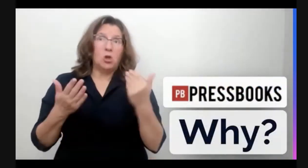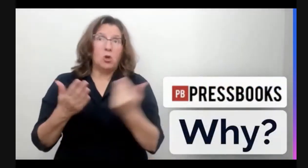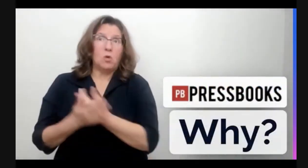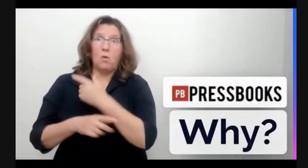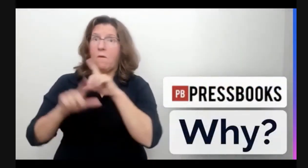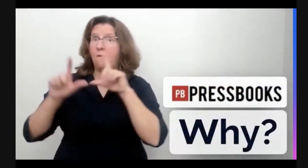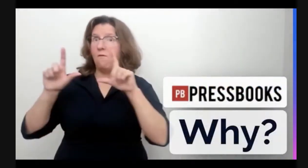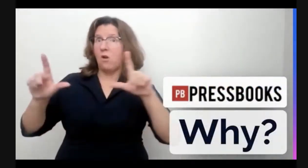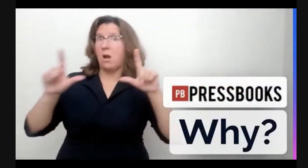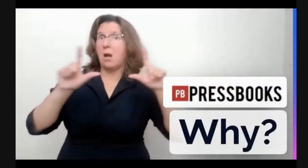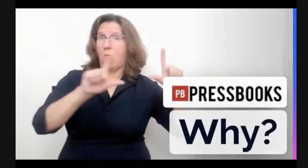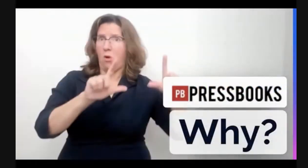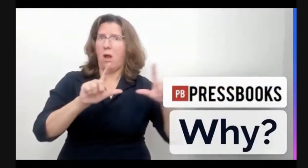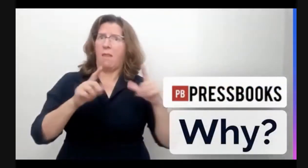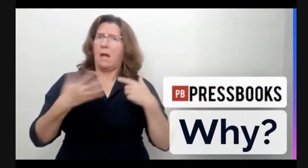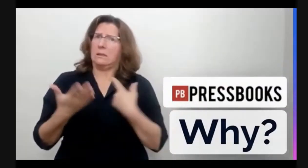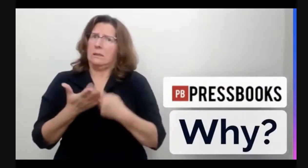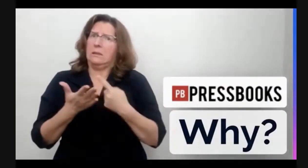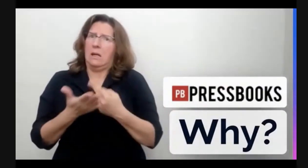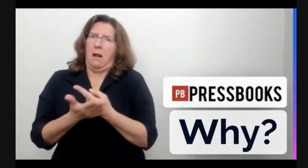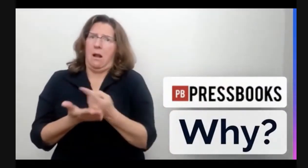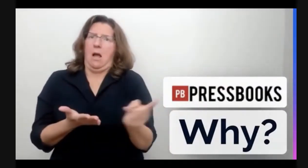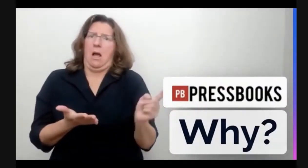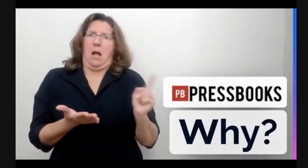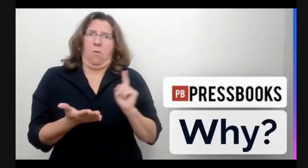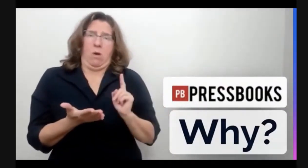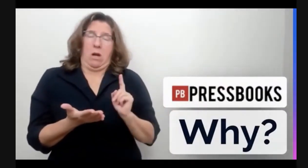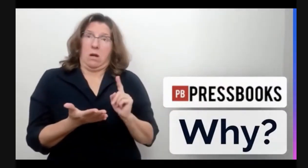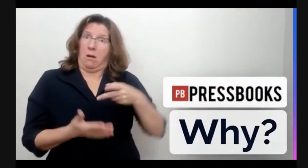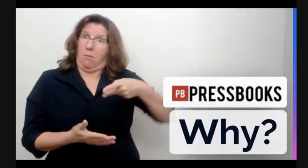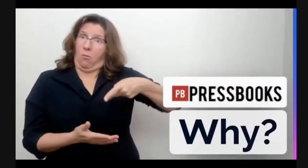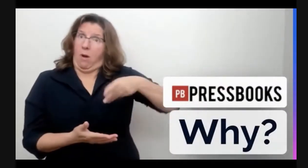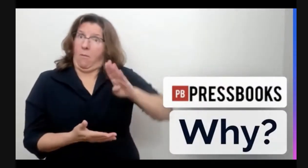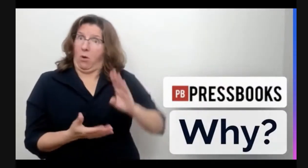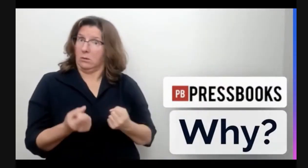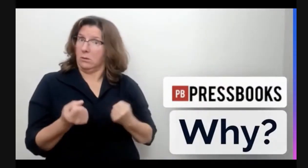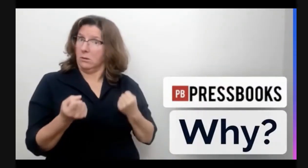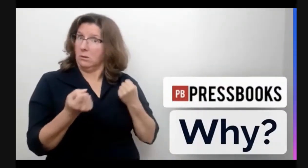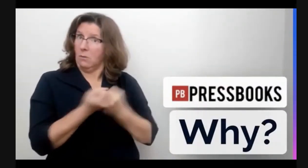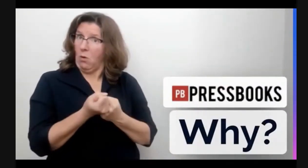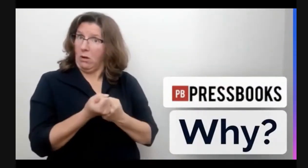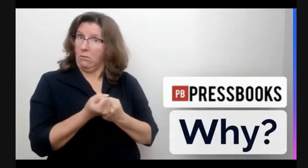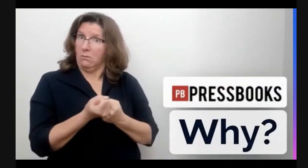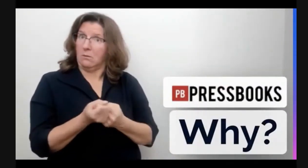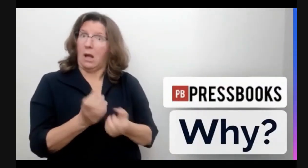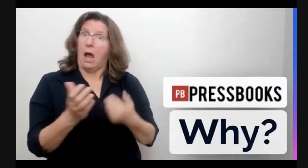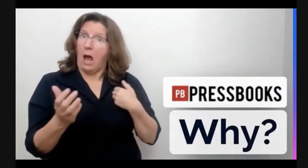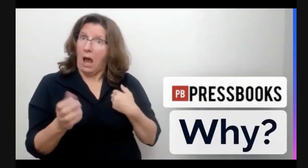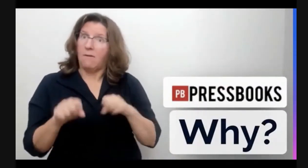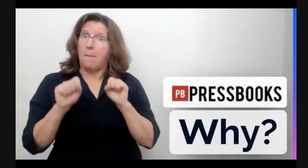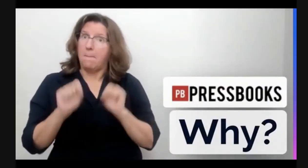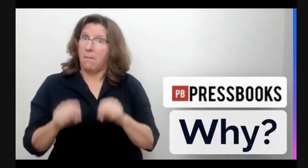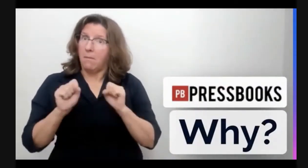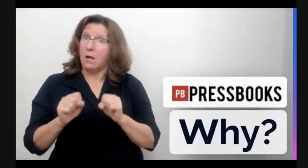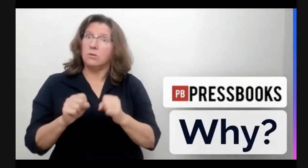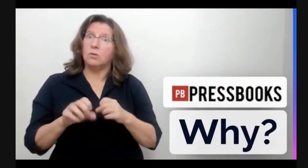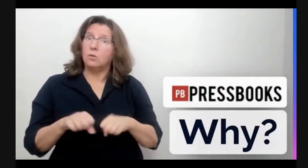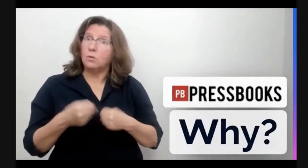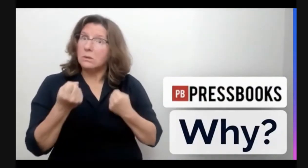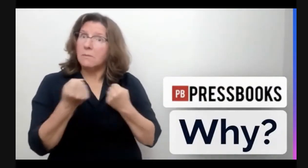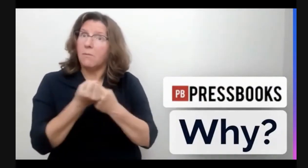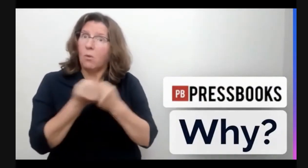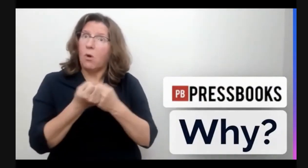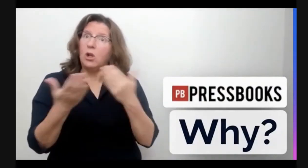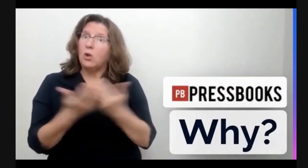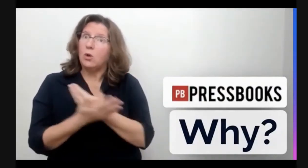Last week, I introduced a new frame for ebook creation and design. This week, we'll explore whether PressBooks is able